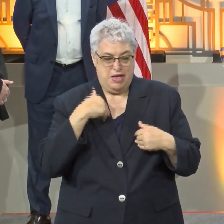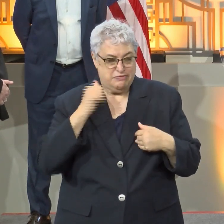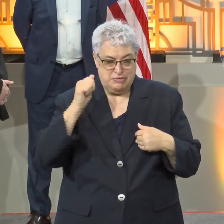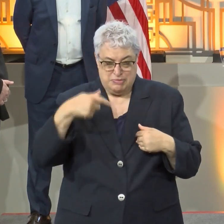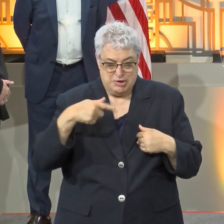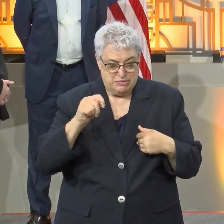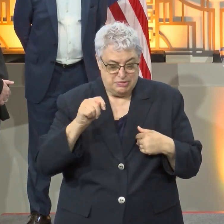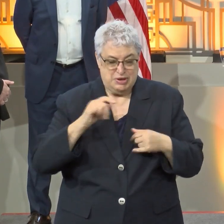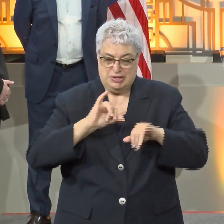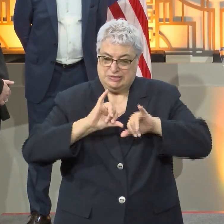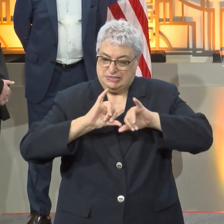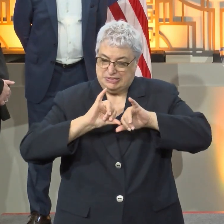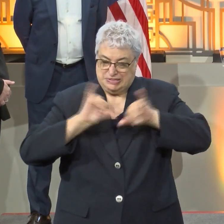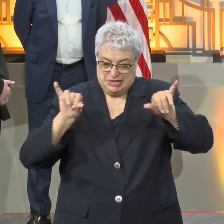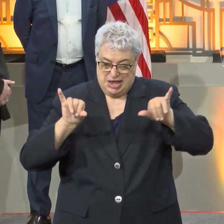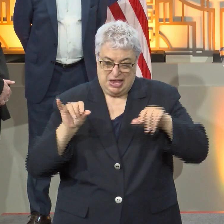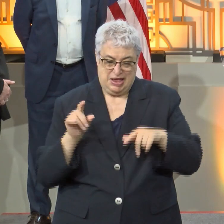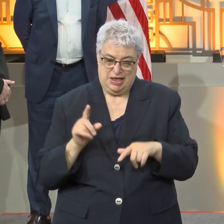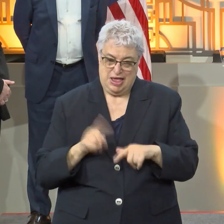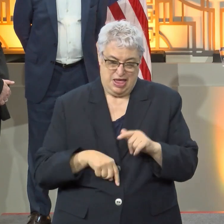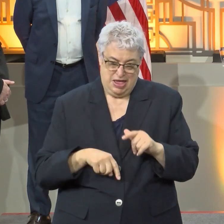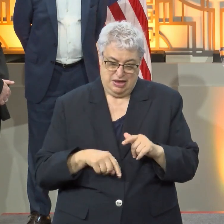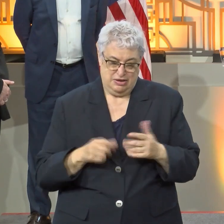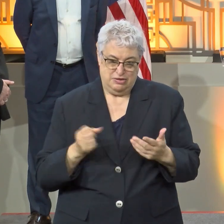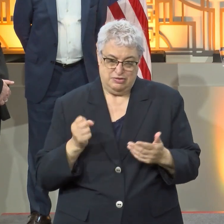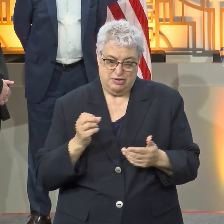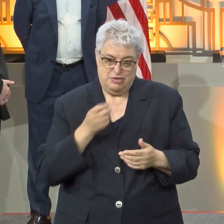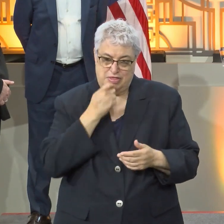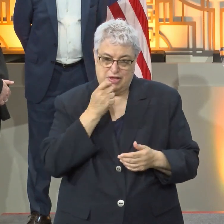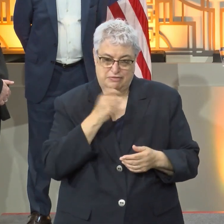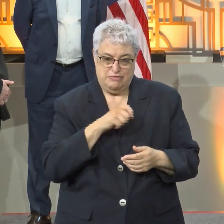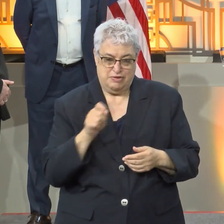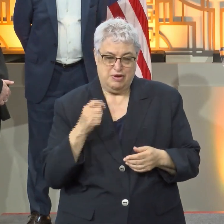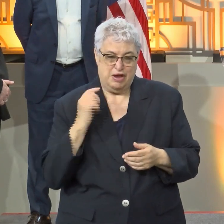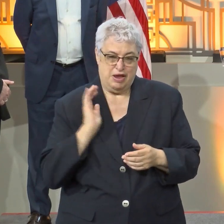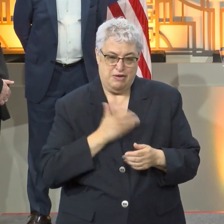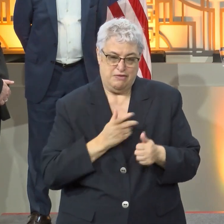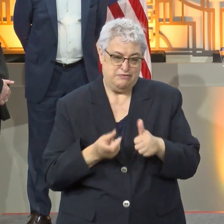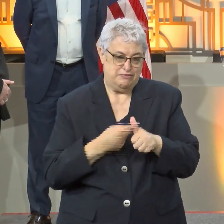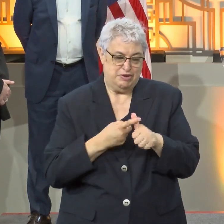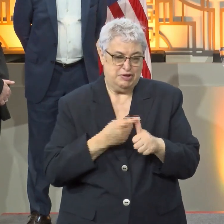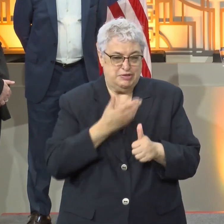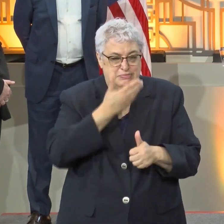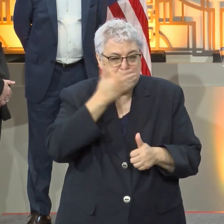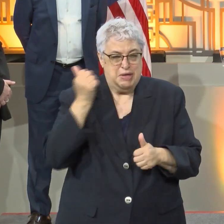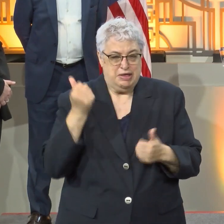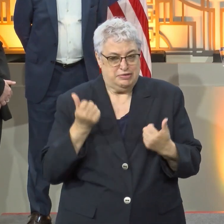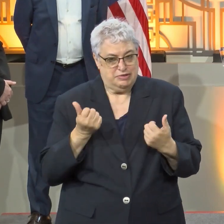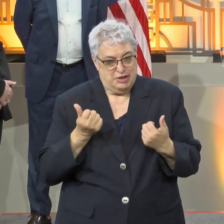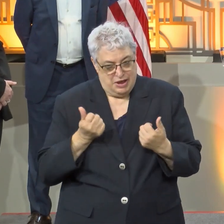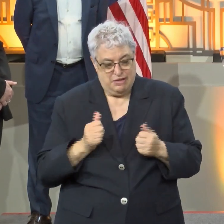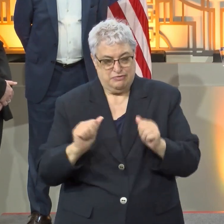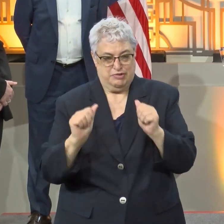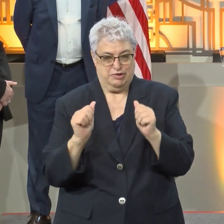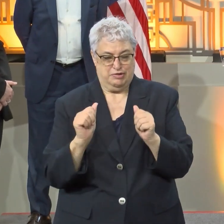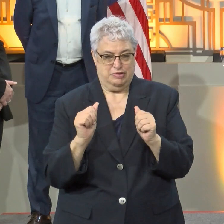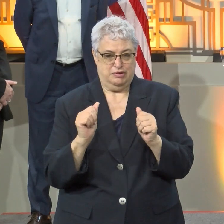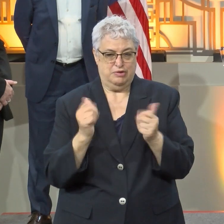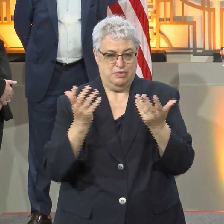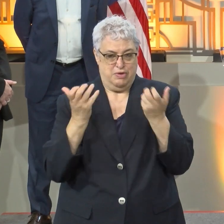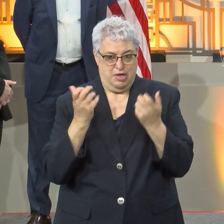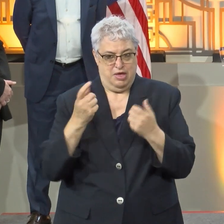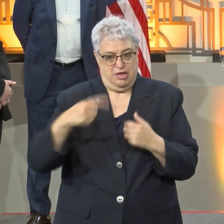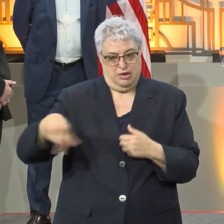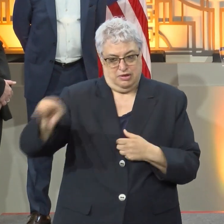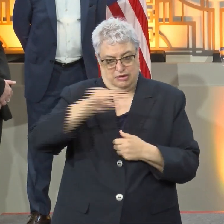of being evicted out of their homes. We demonstrated with the first round our best effort to keep people safe